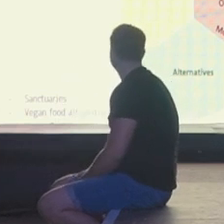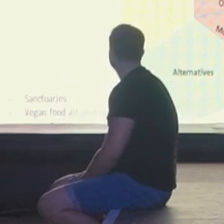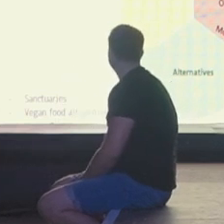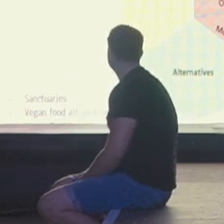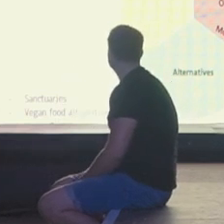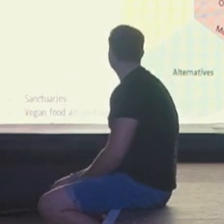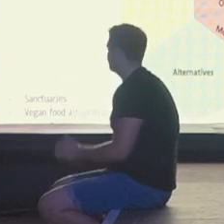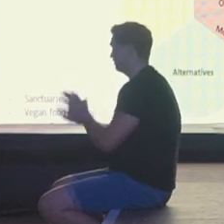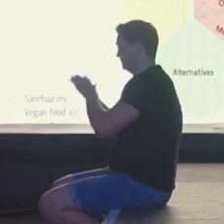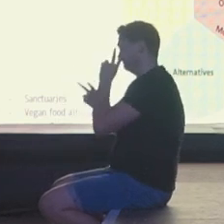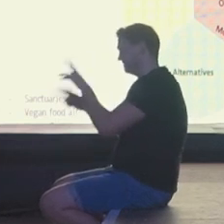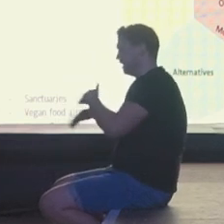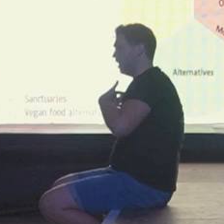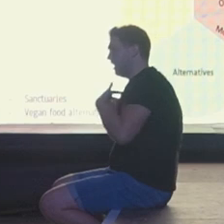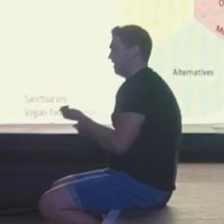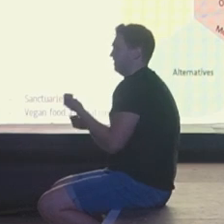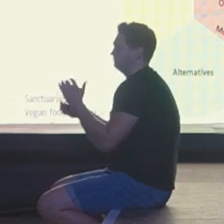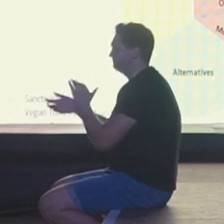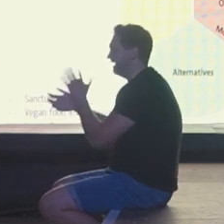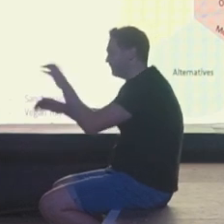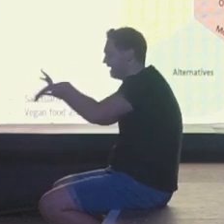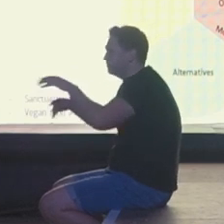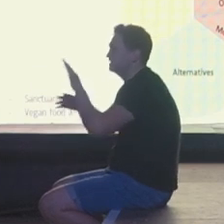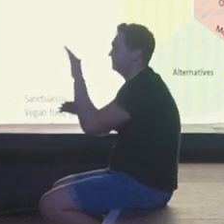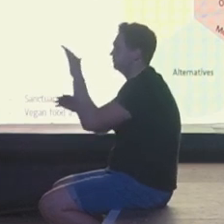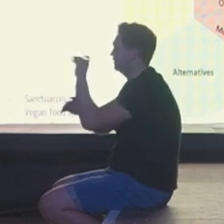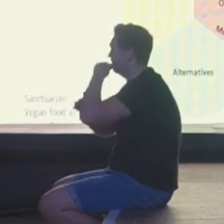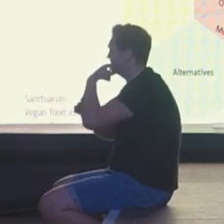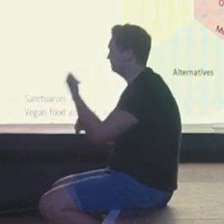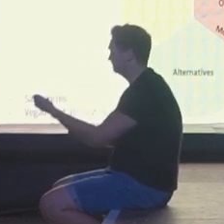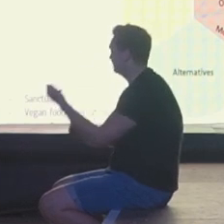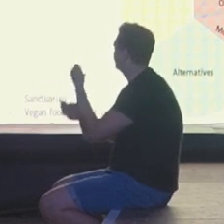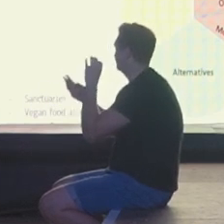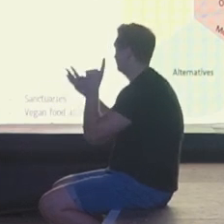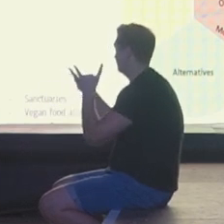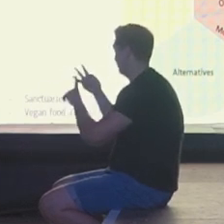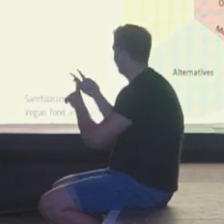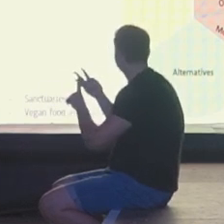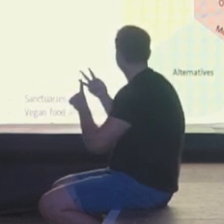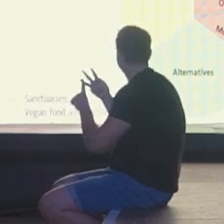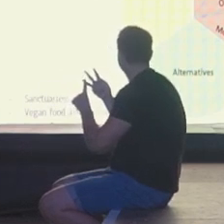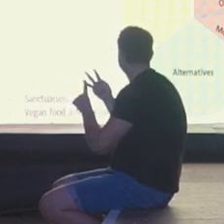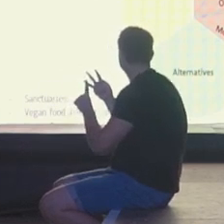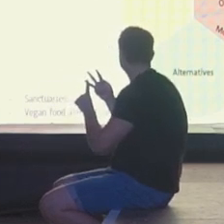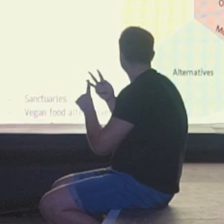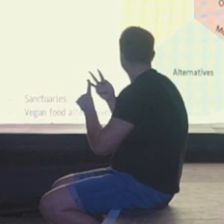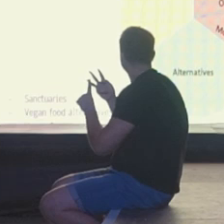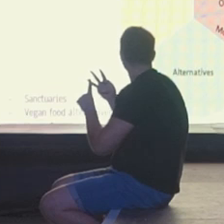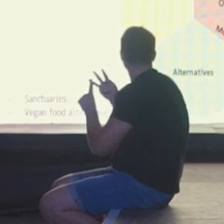a healthy, happy world where animals live free. Cool, that's happening. Let's see what's going to come next.